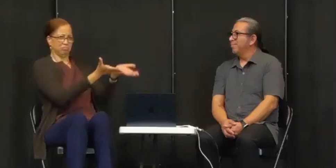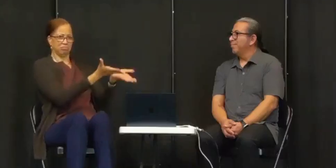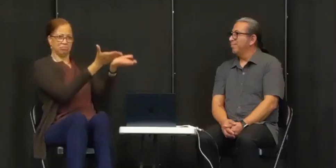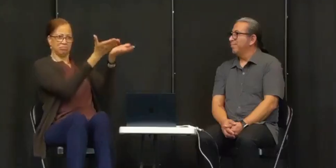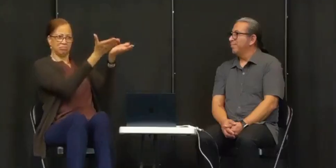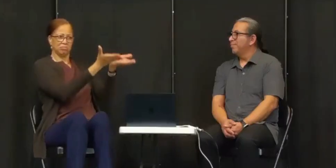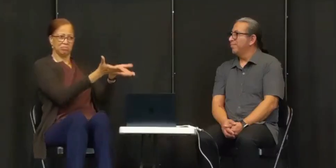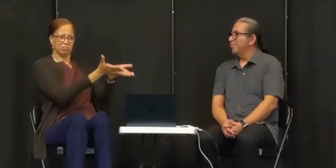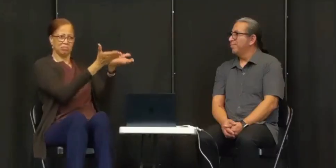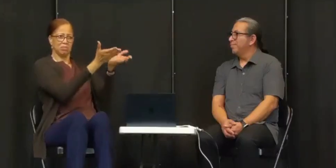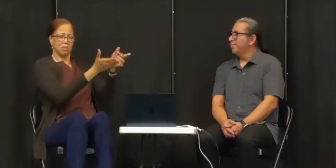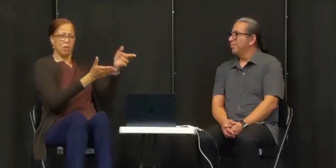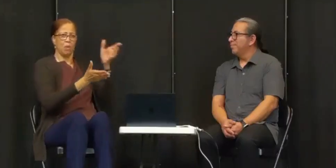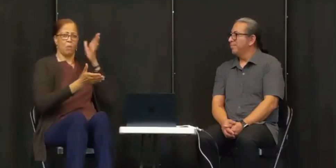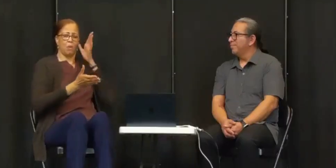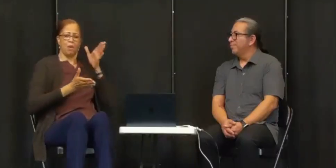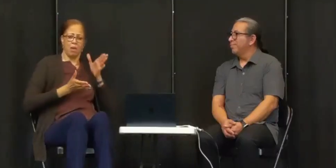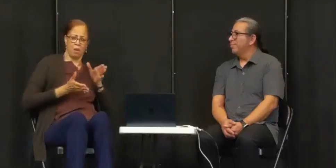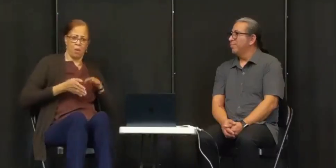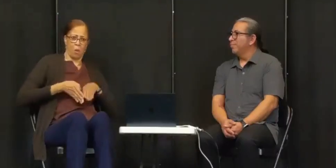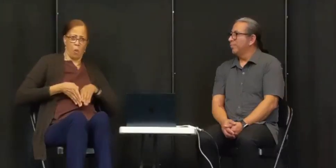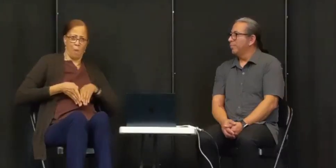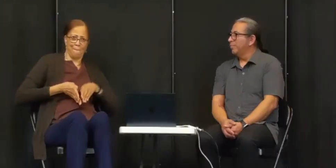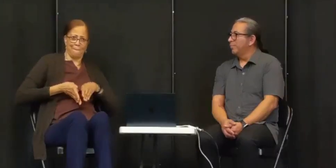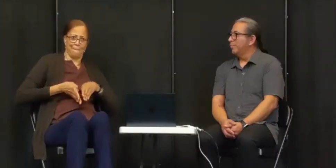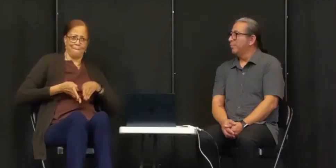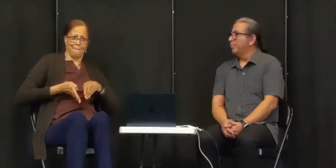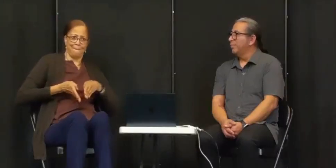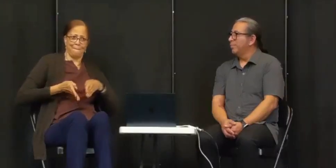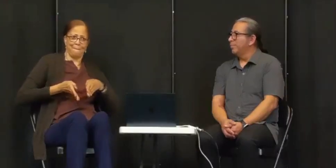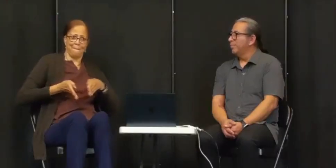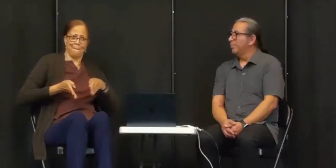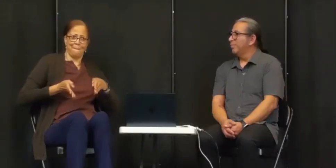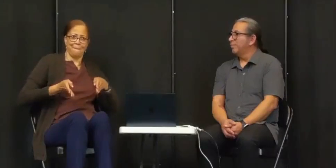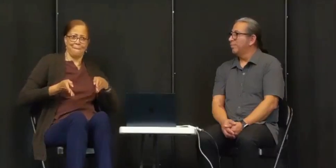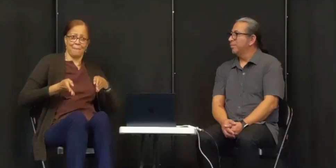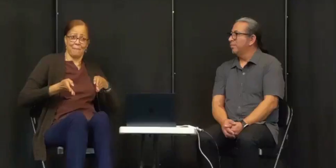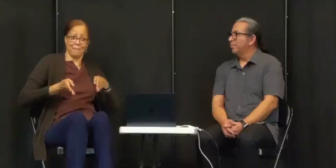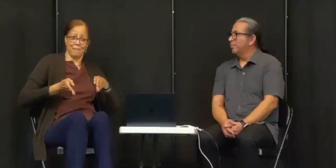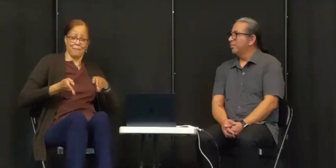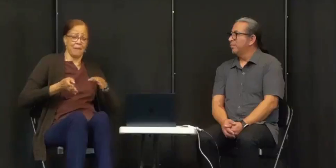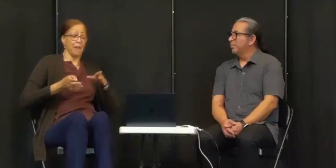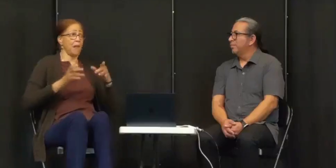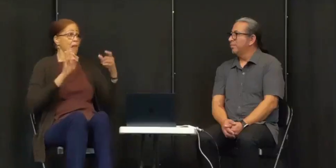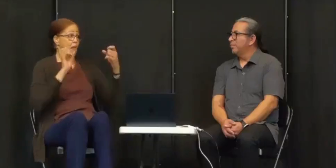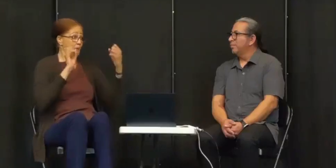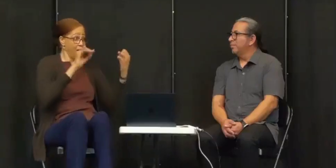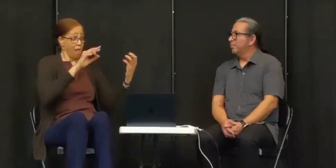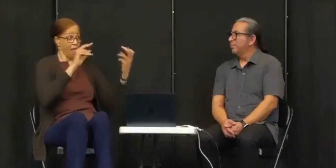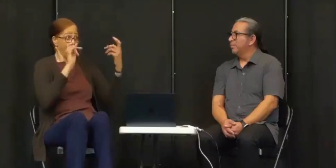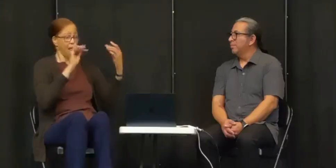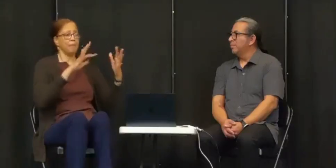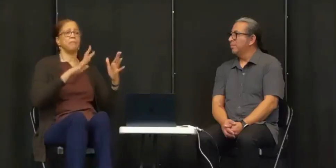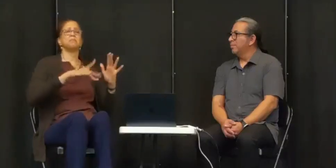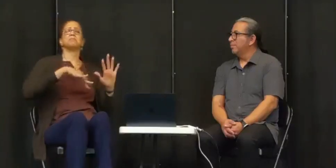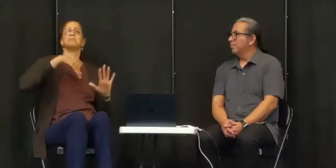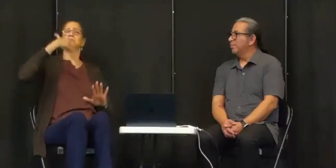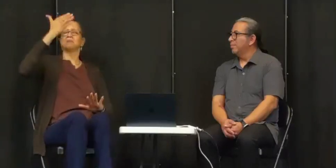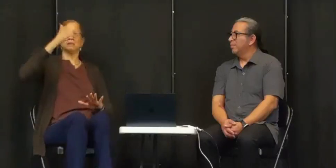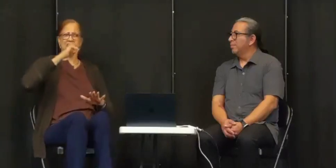are interested in knowing them as well. It's a two-way street. Open that door to communication and